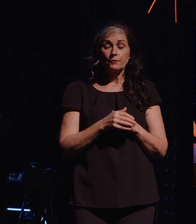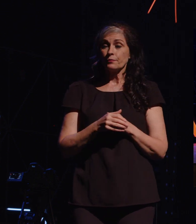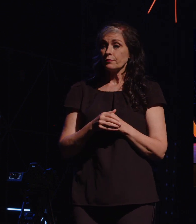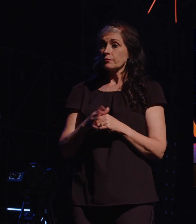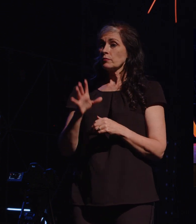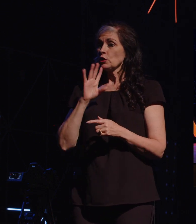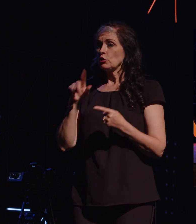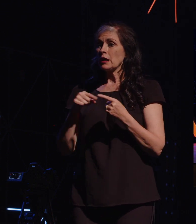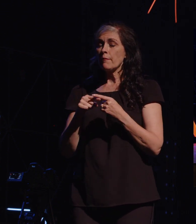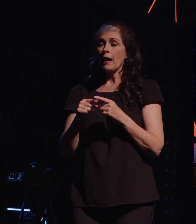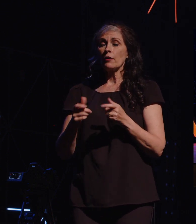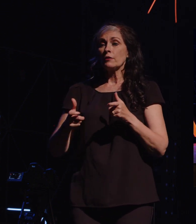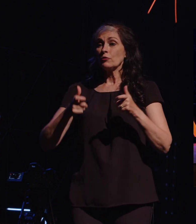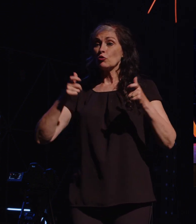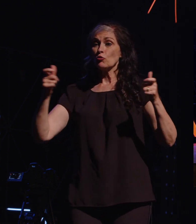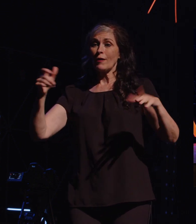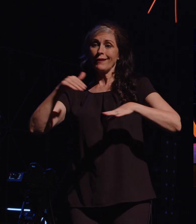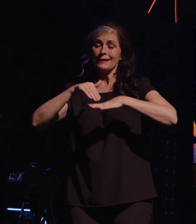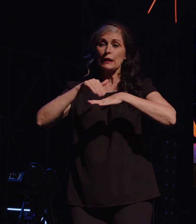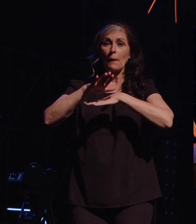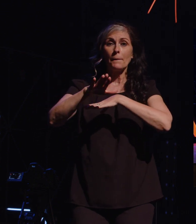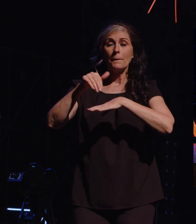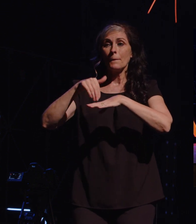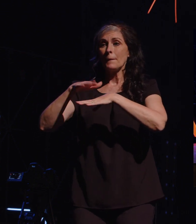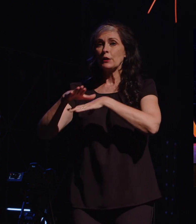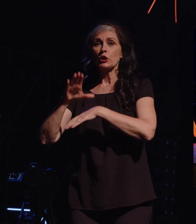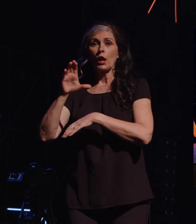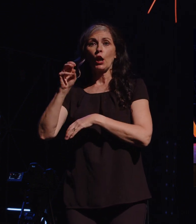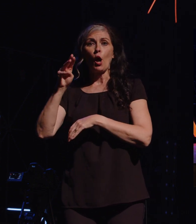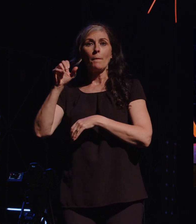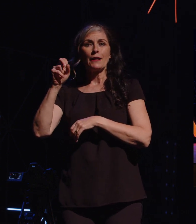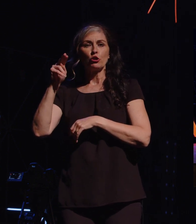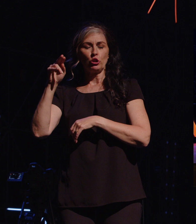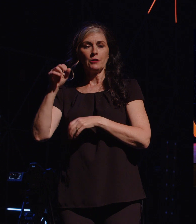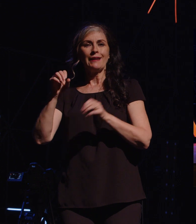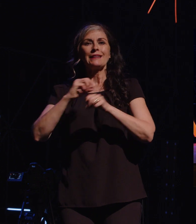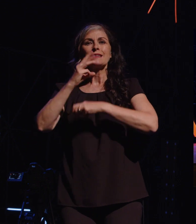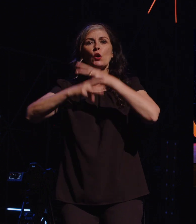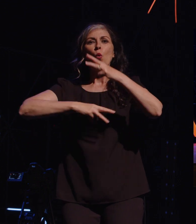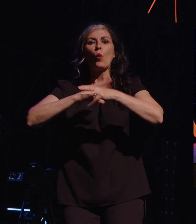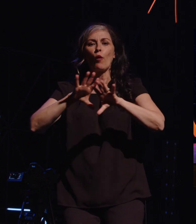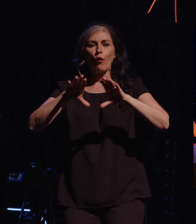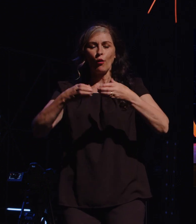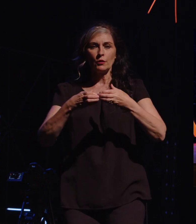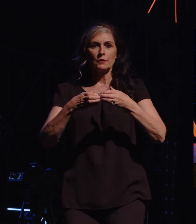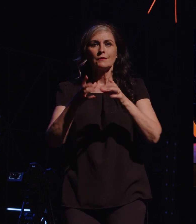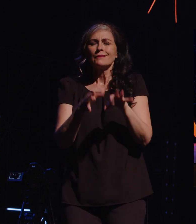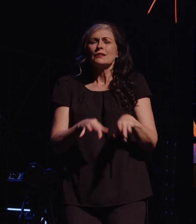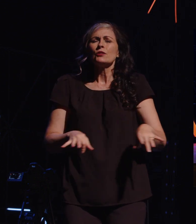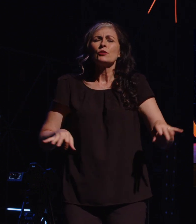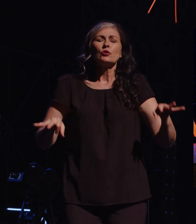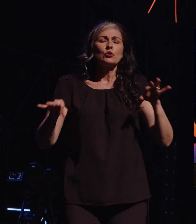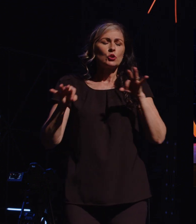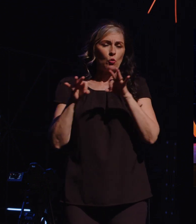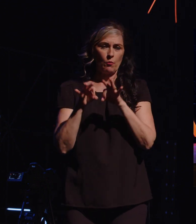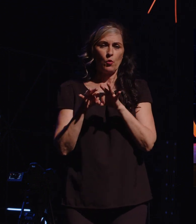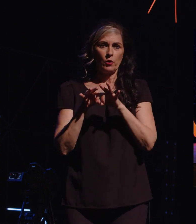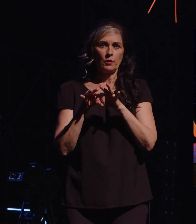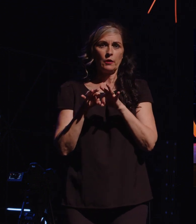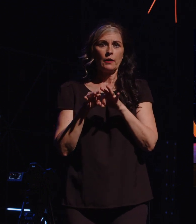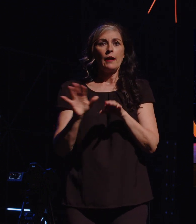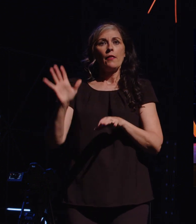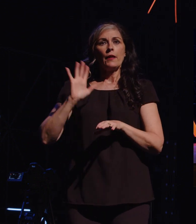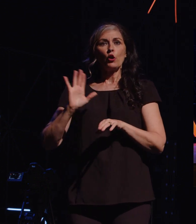You mentioned the Great Commission, right? The Great Commission is called that because it is global and also because it's so important. and the